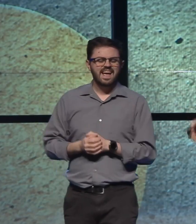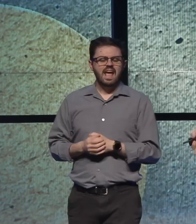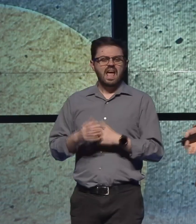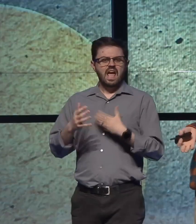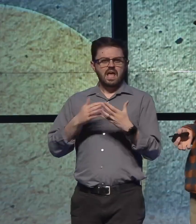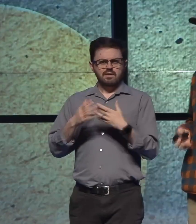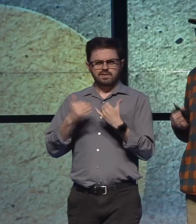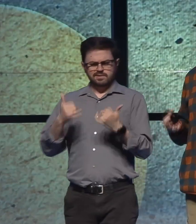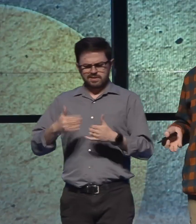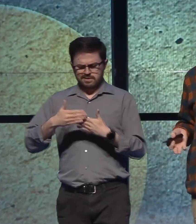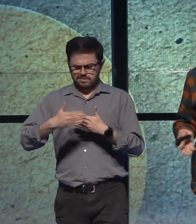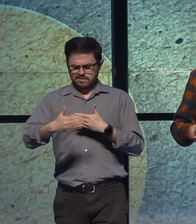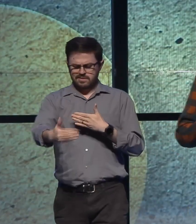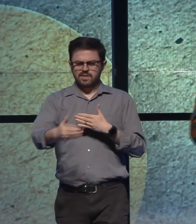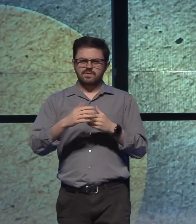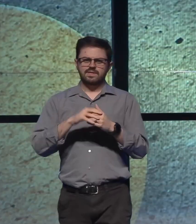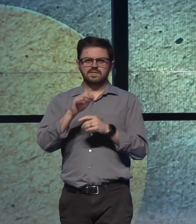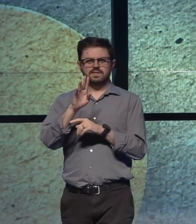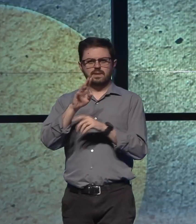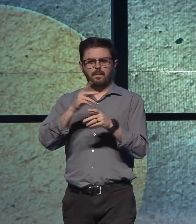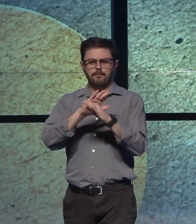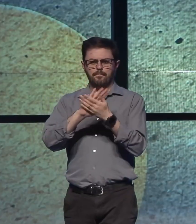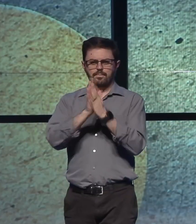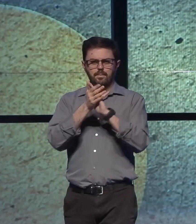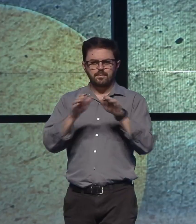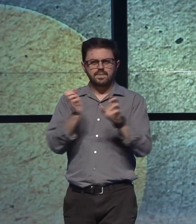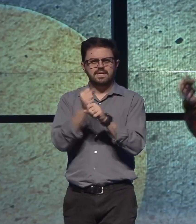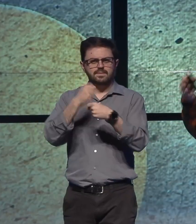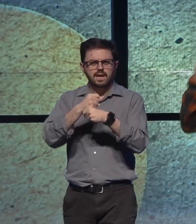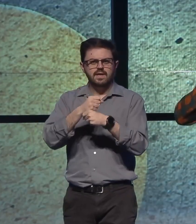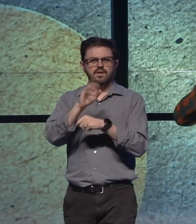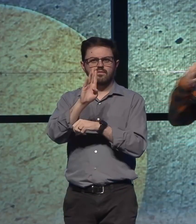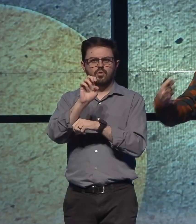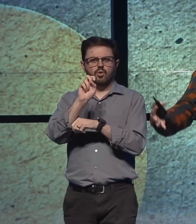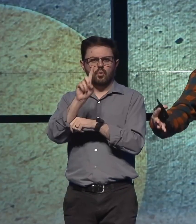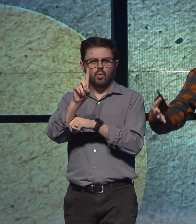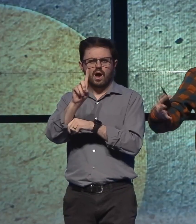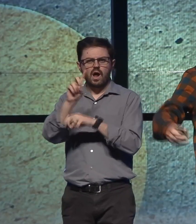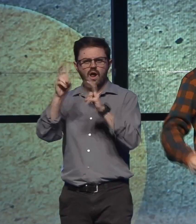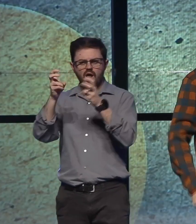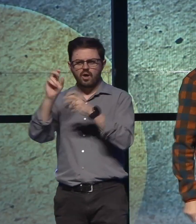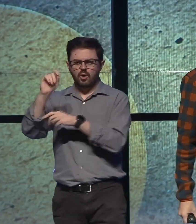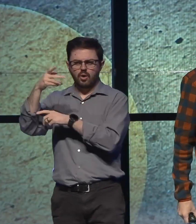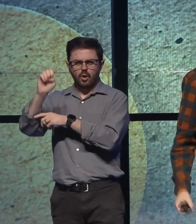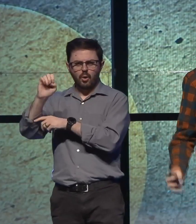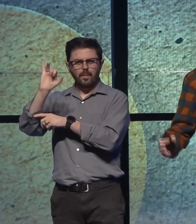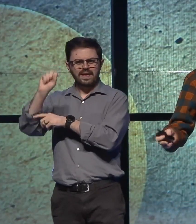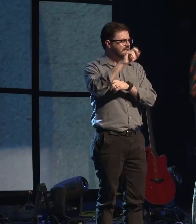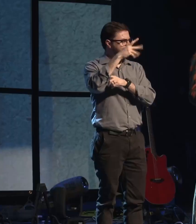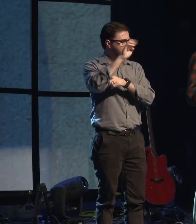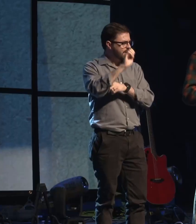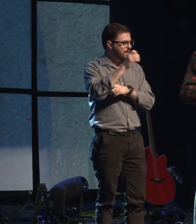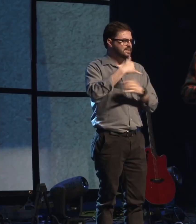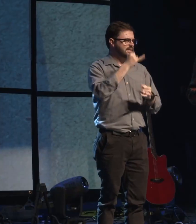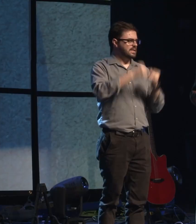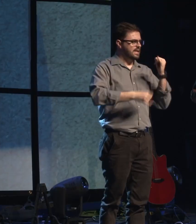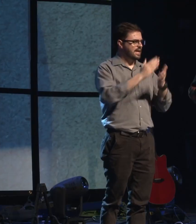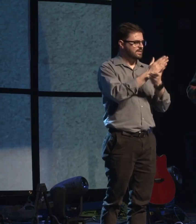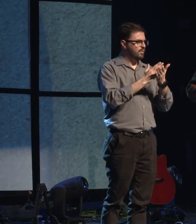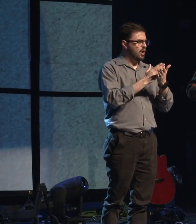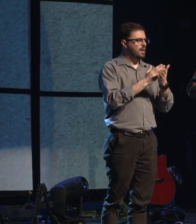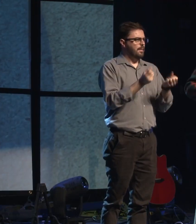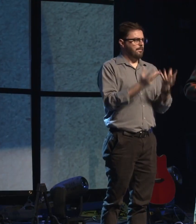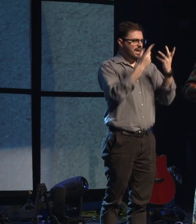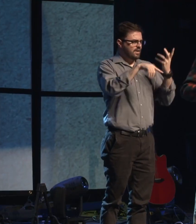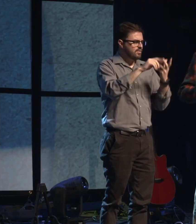Peacemaking 401, Hope is Here, which is the last stop on our peacemaking spiritual formation pathway. And many of you are in 101 right